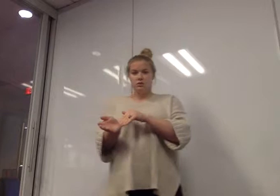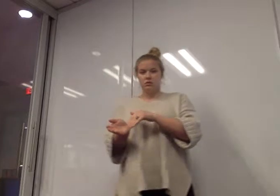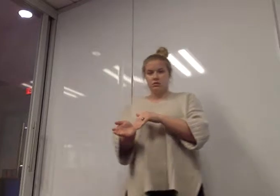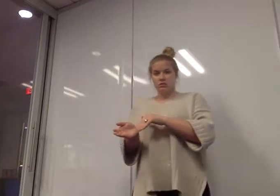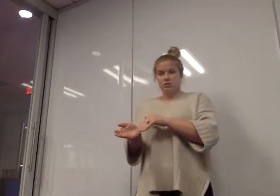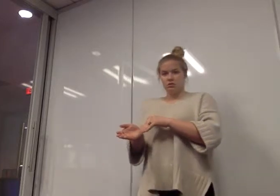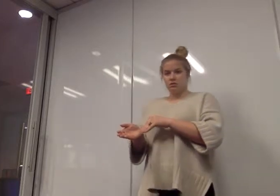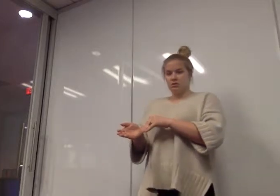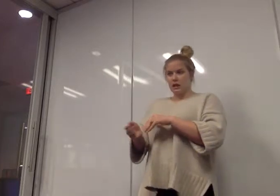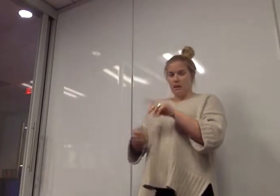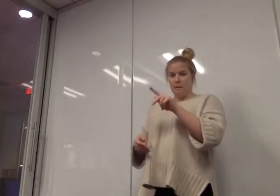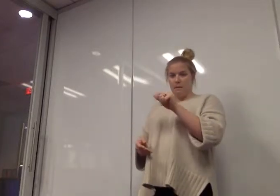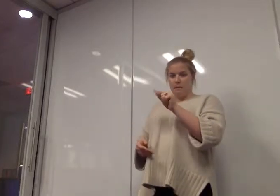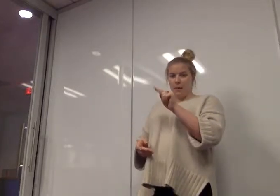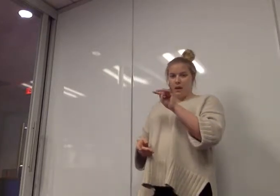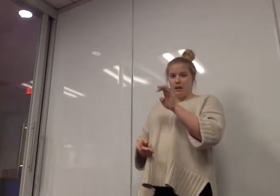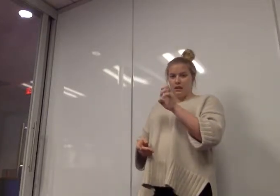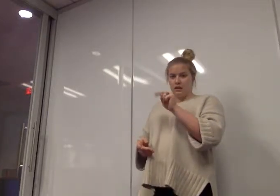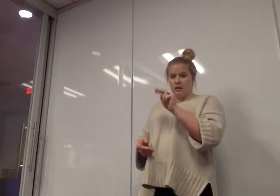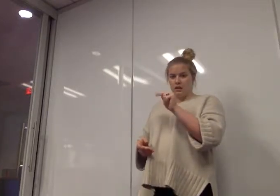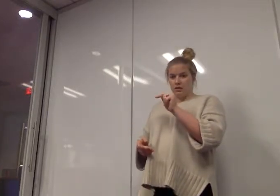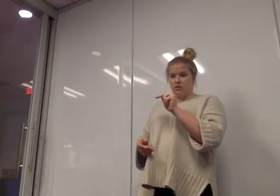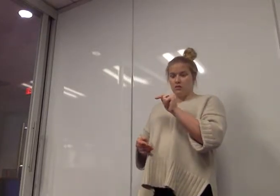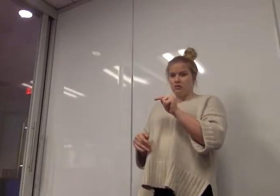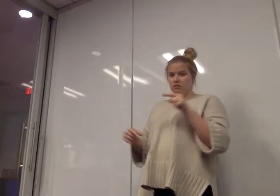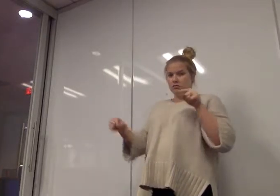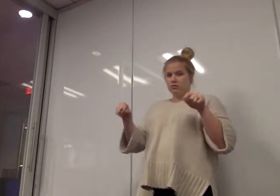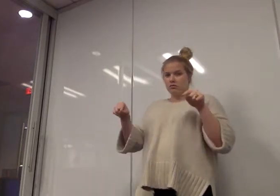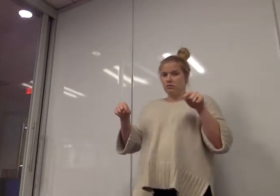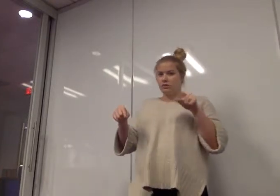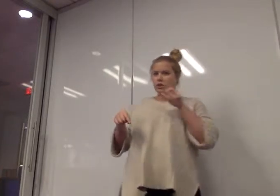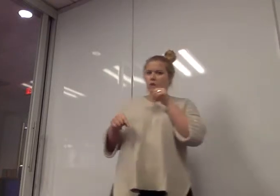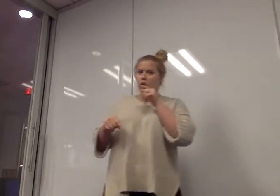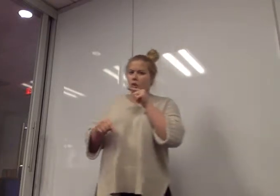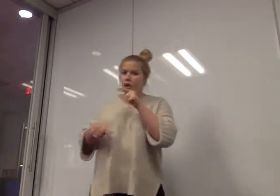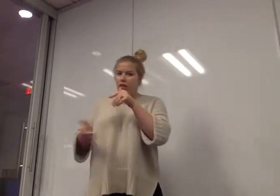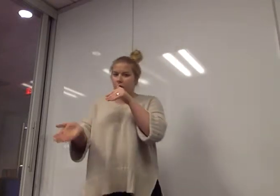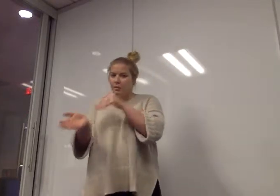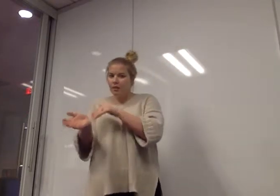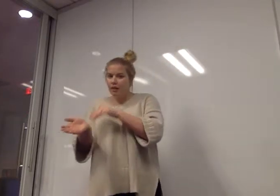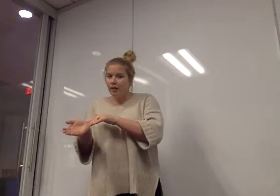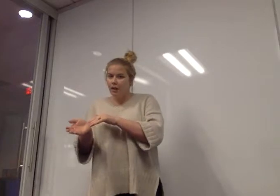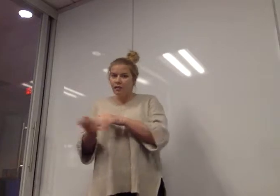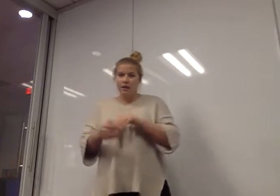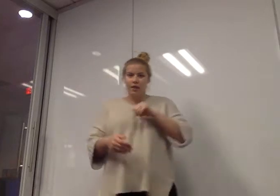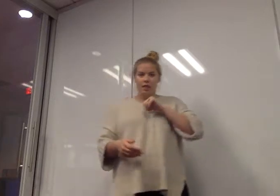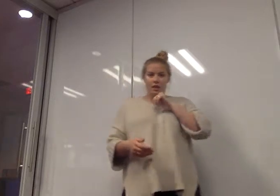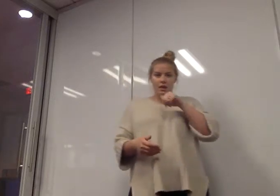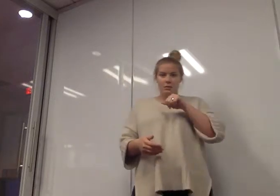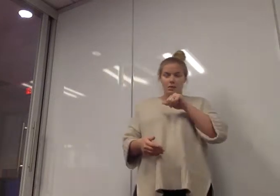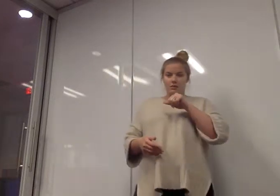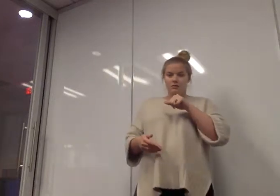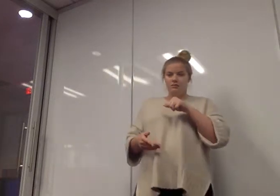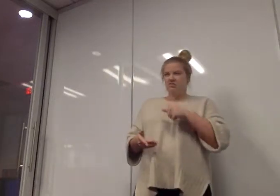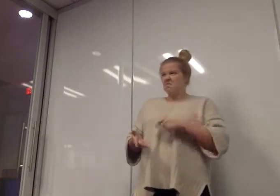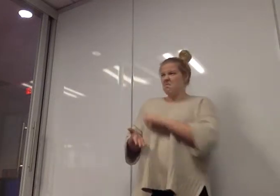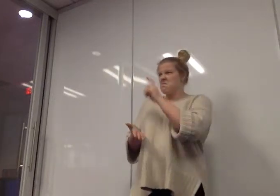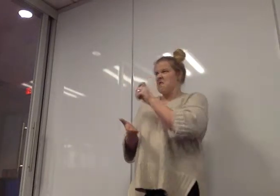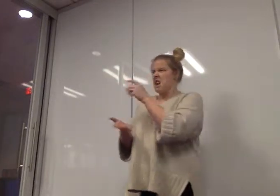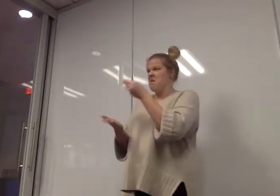of the physician's niceness predict whether or not that physician will be sued. So it doesn't have to do so much with whether or not that physician was